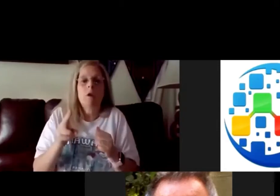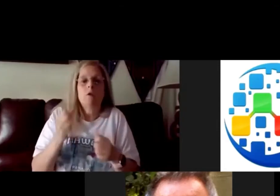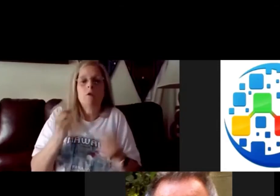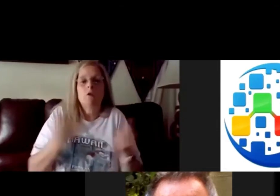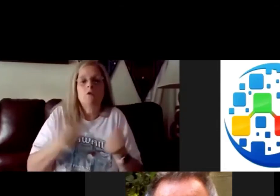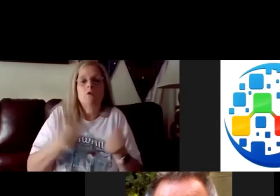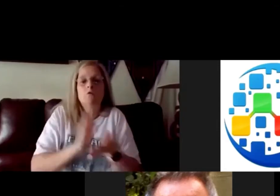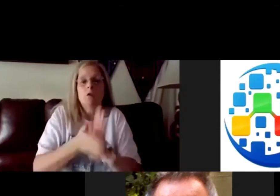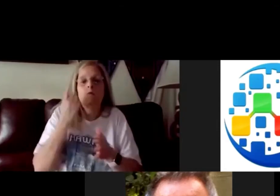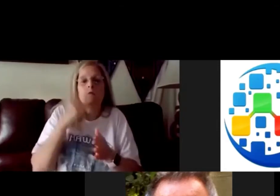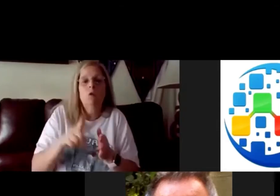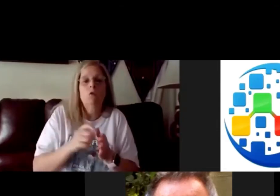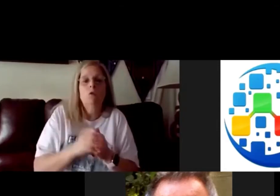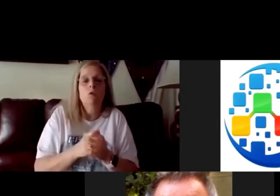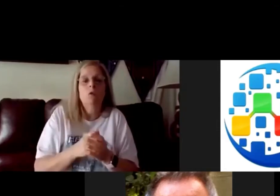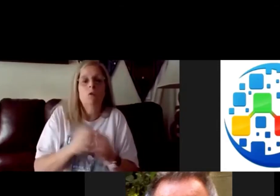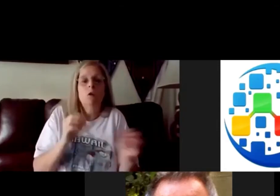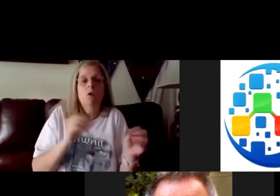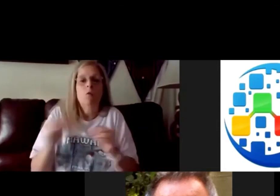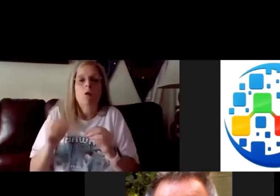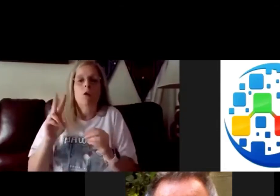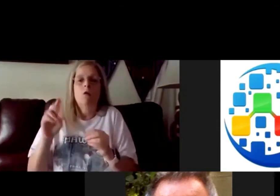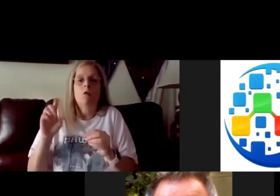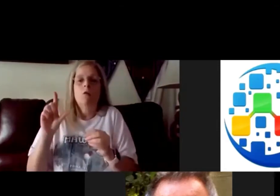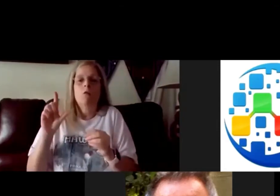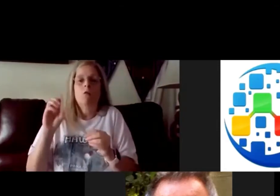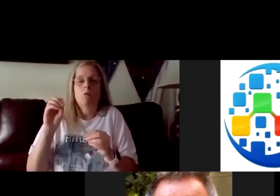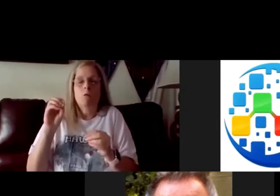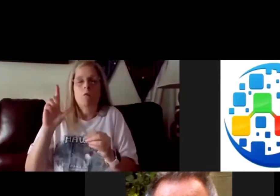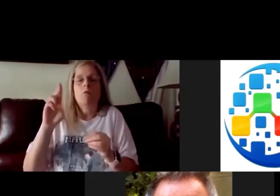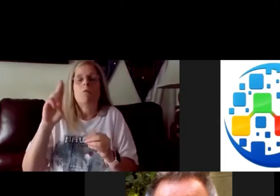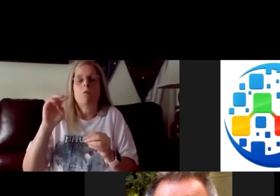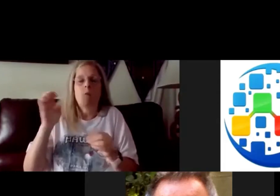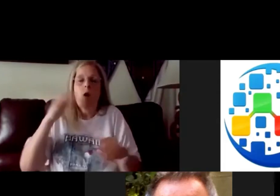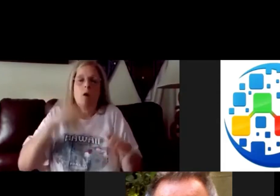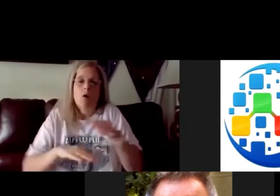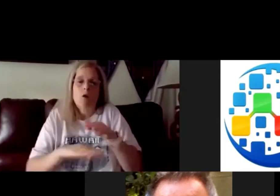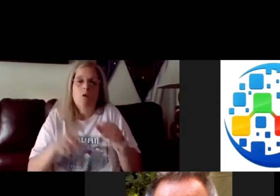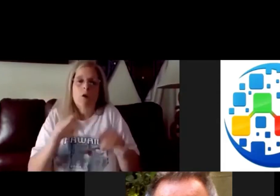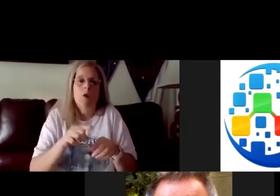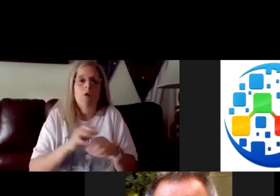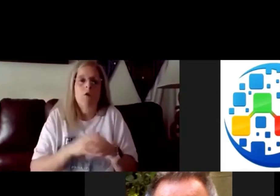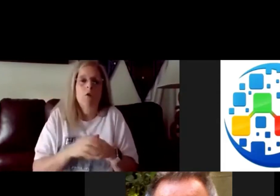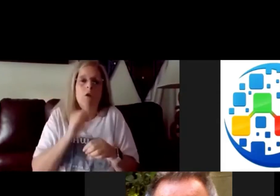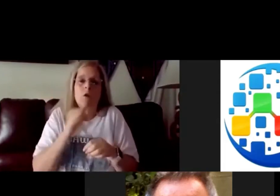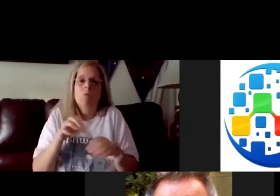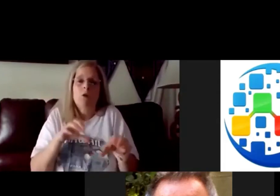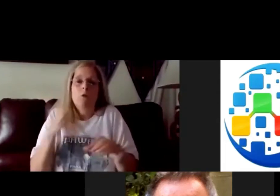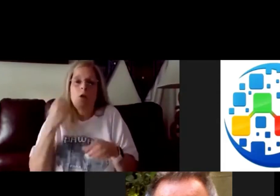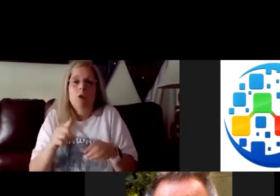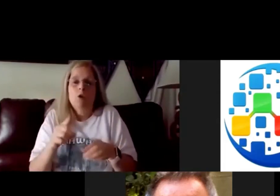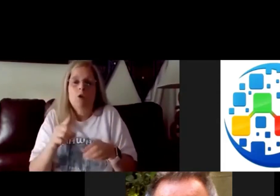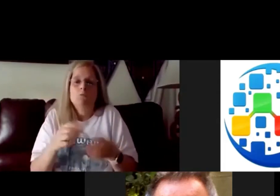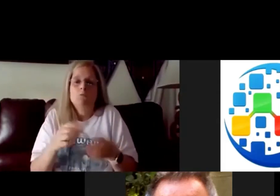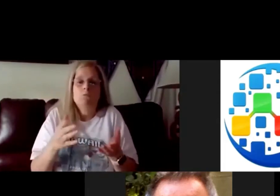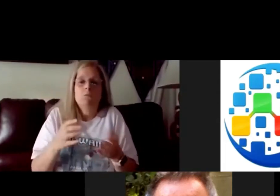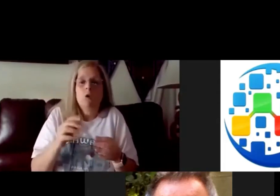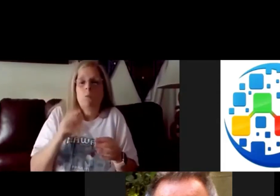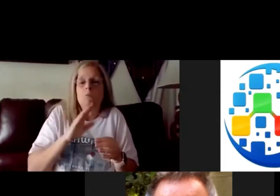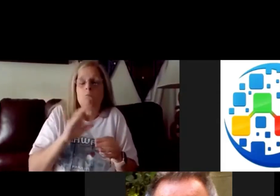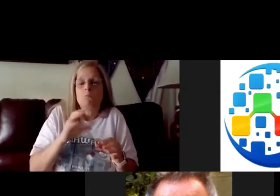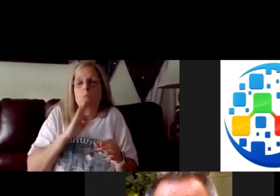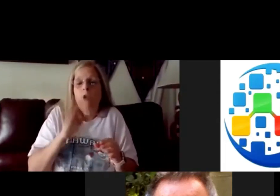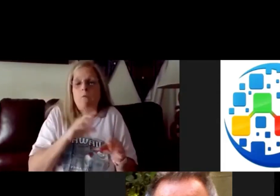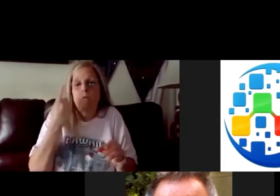you, putting volume underneath you. But he's not only going to be doing it for you, he's going to be doing it for your team. And as